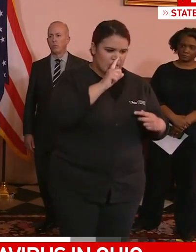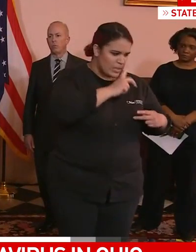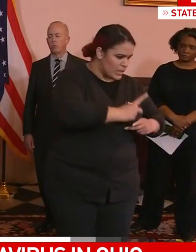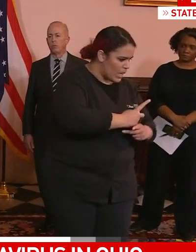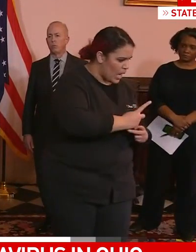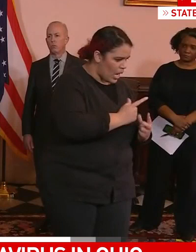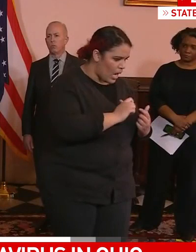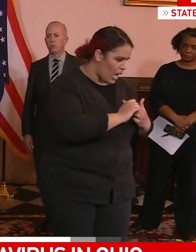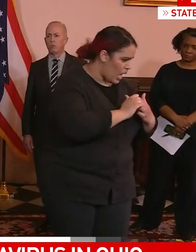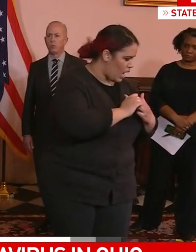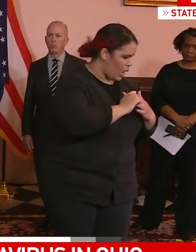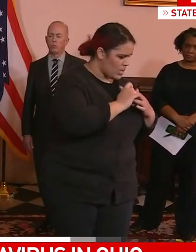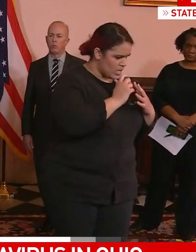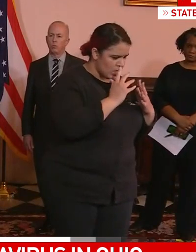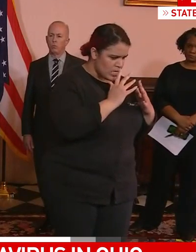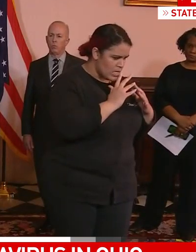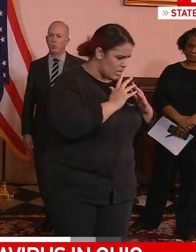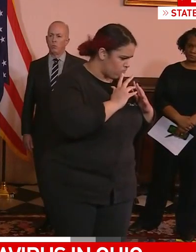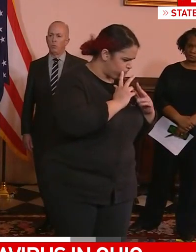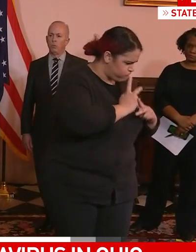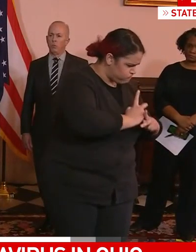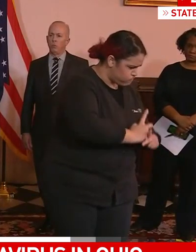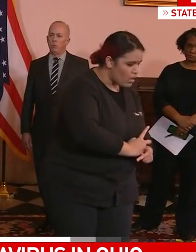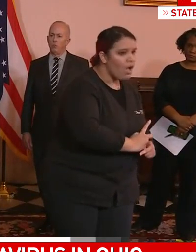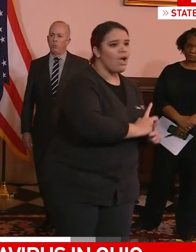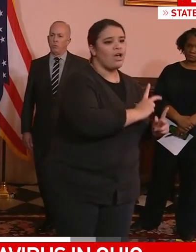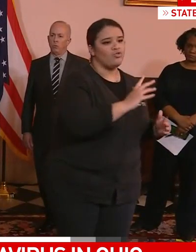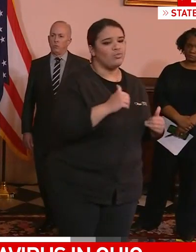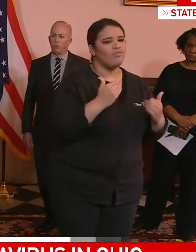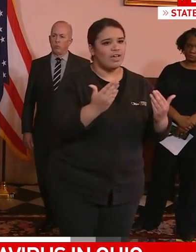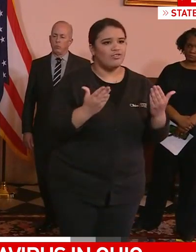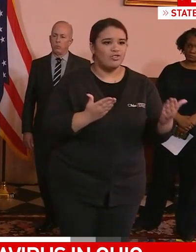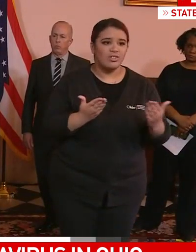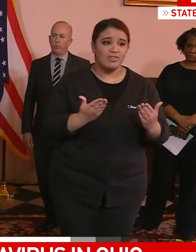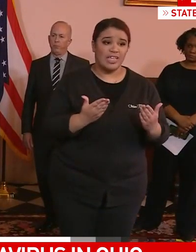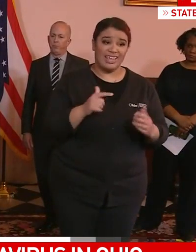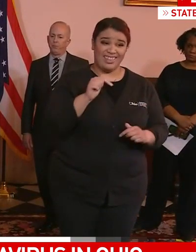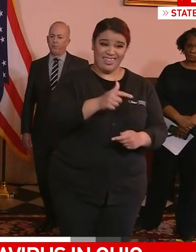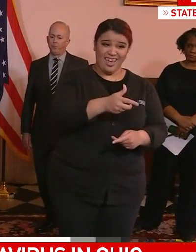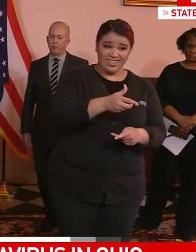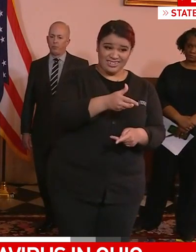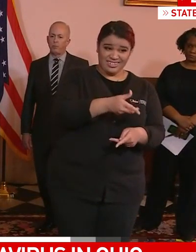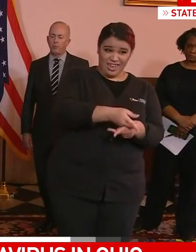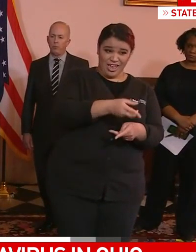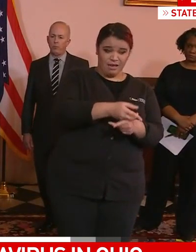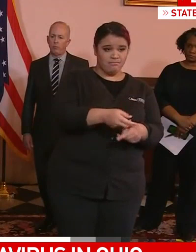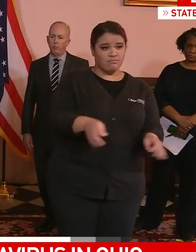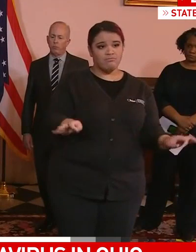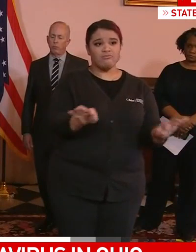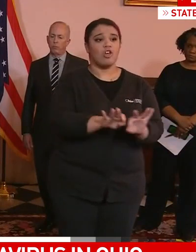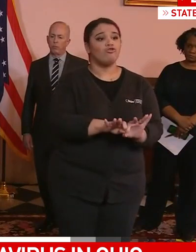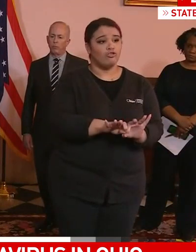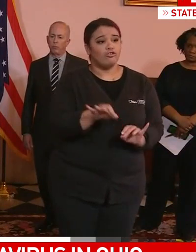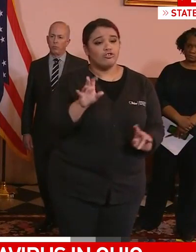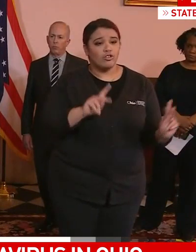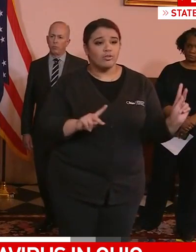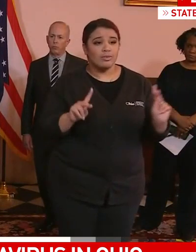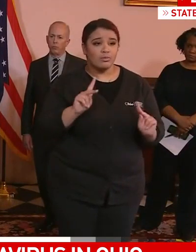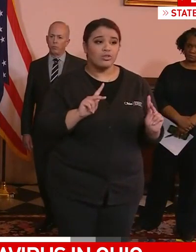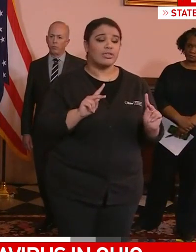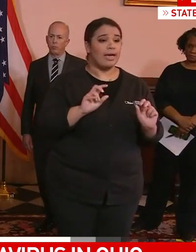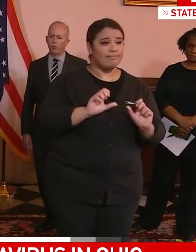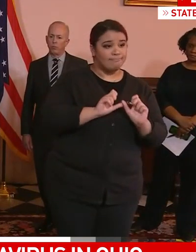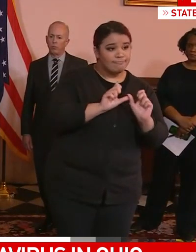show up. This is essential care for people to be able to continue to live in their homes, and people to be able